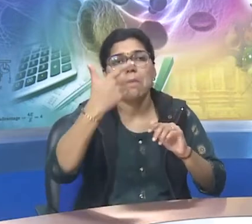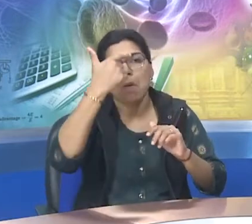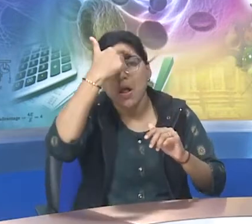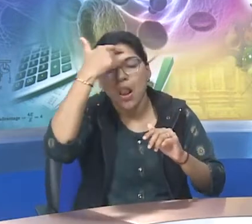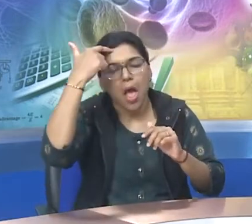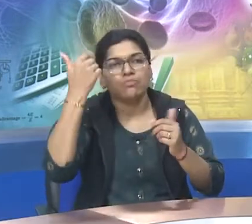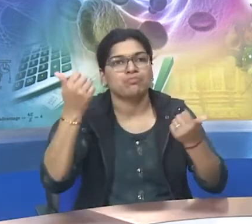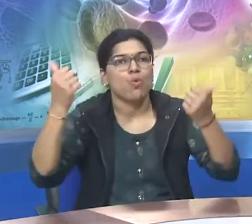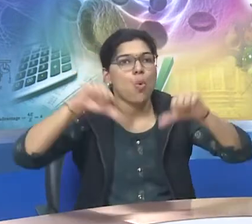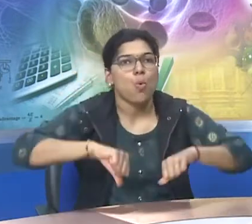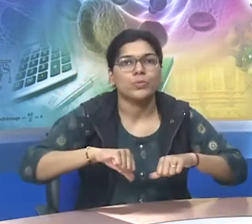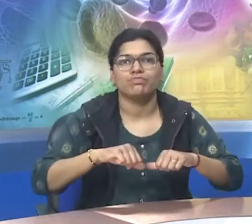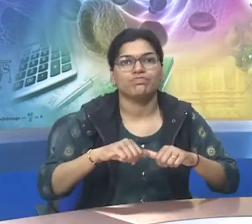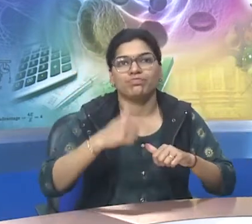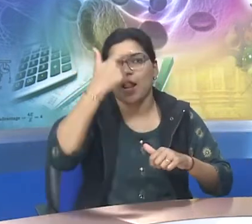not being hopeful.